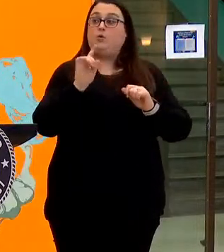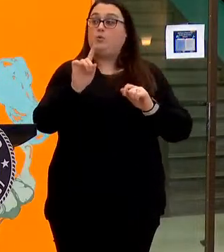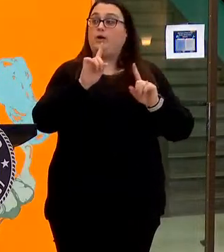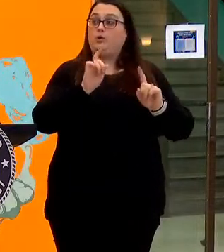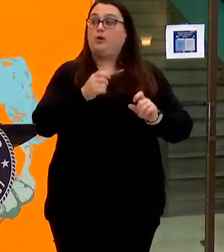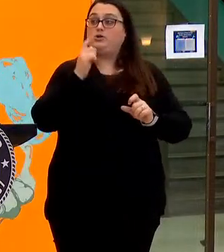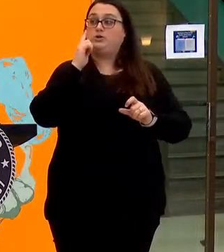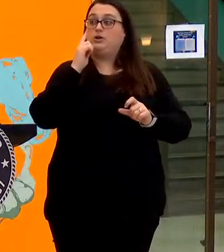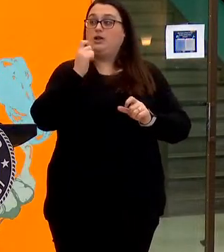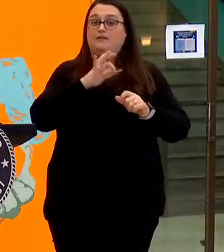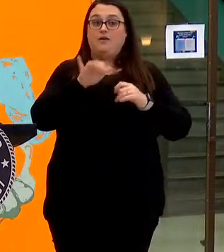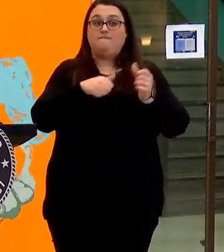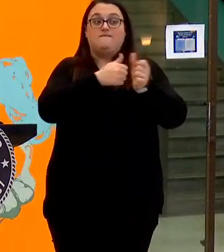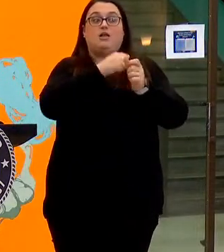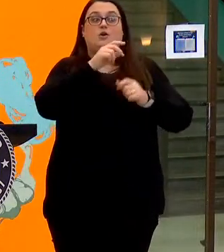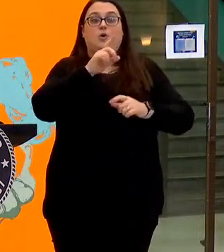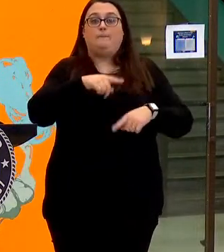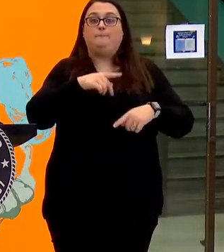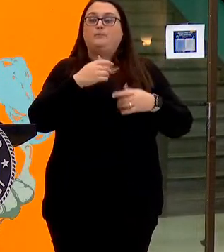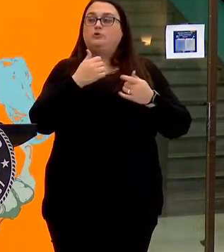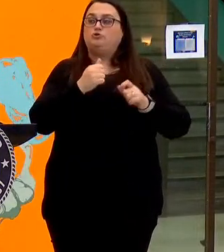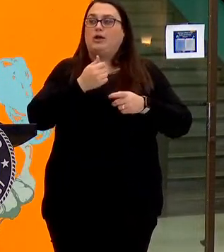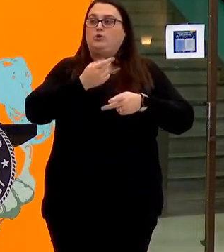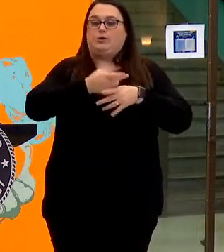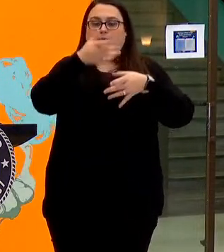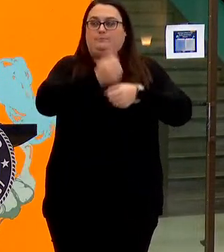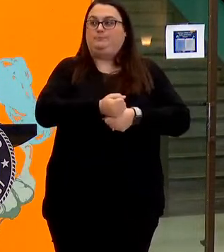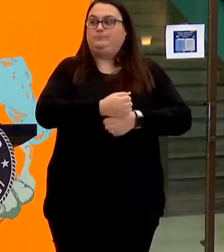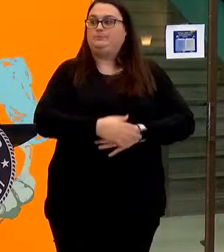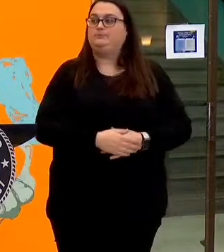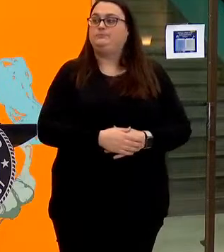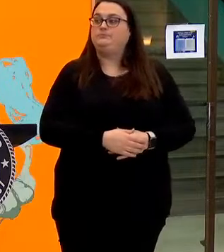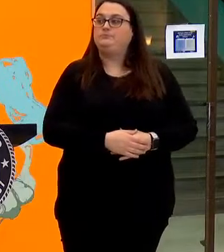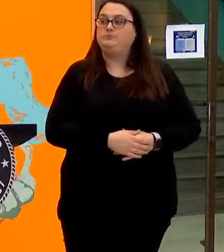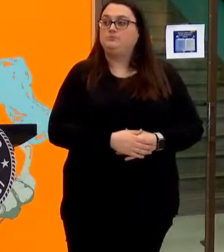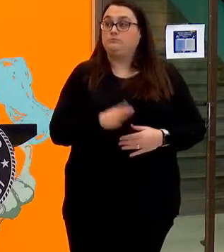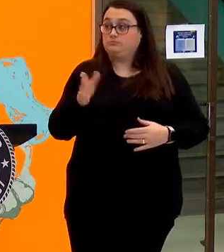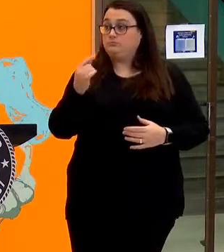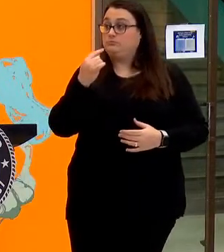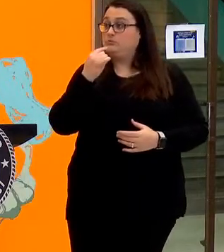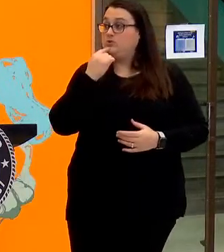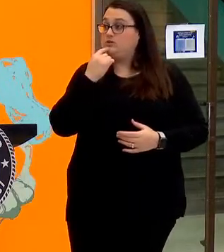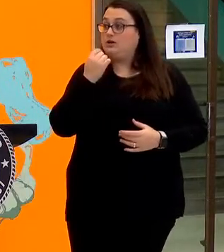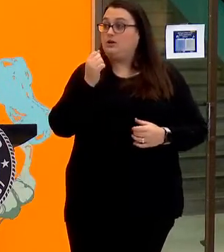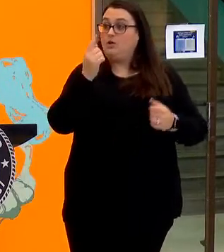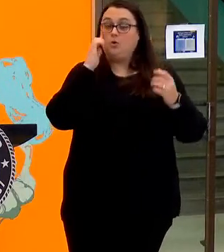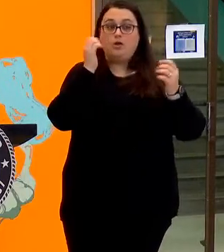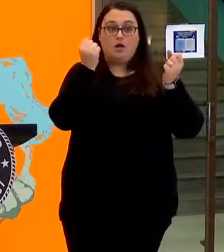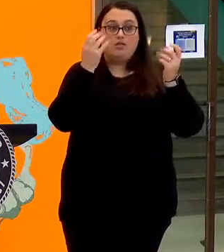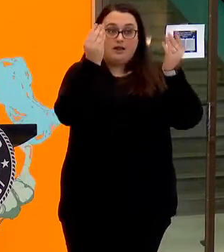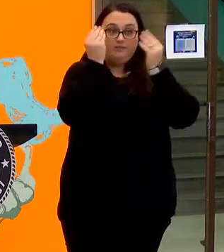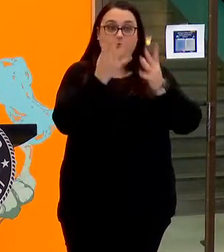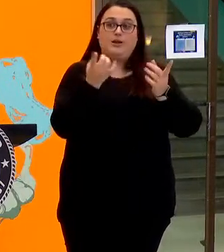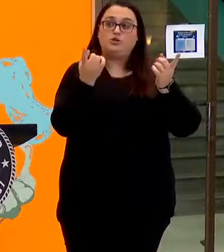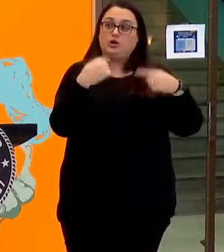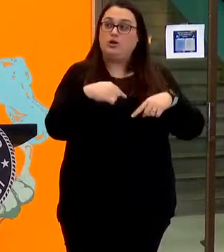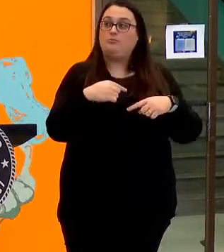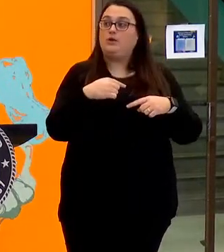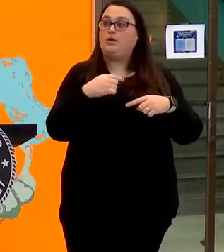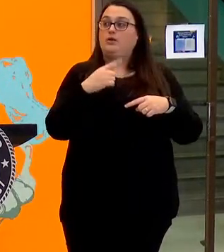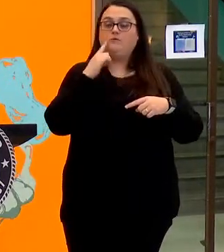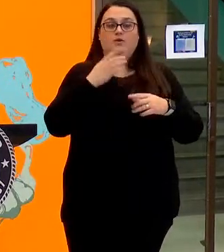one question. If you have a follow-up question, please try to keep it concise. So I know you said there's going to be a lot of information coming in the